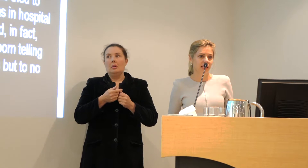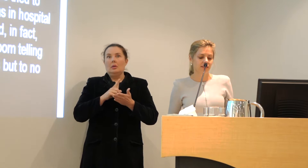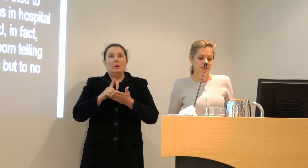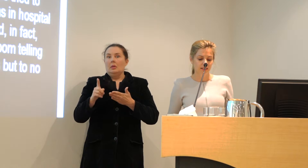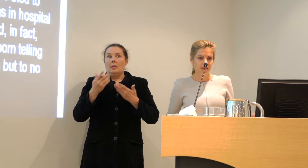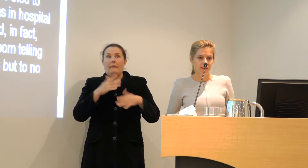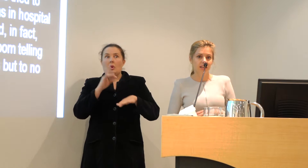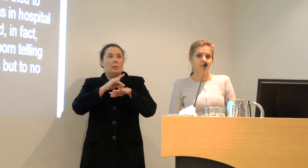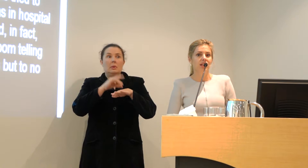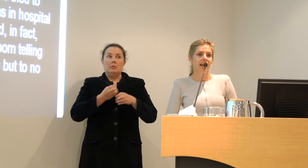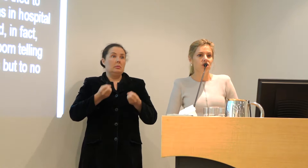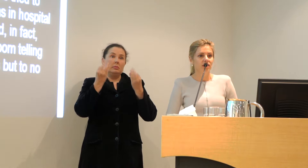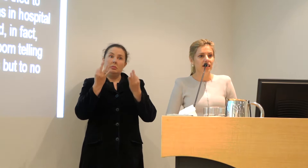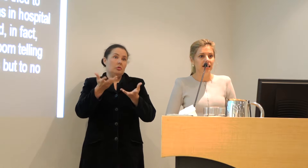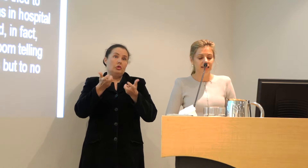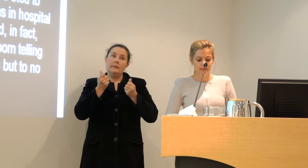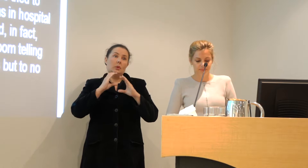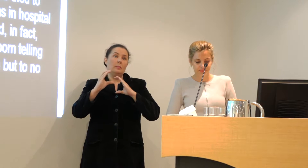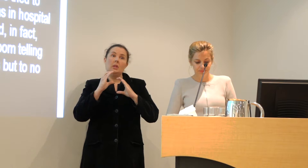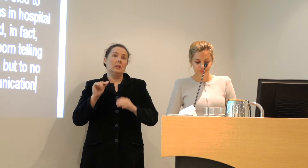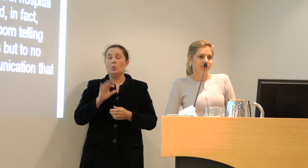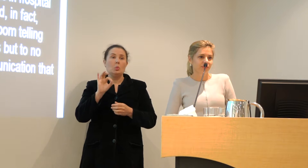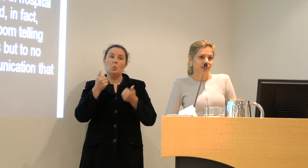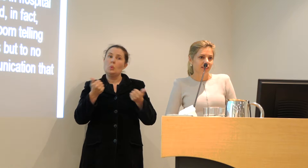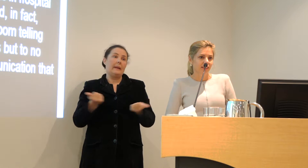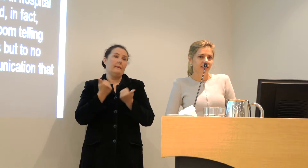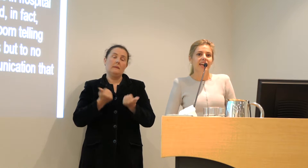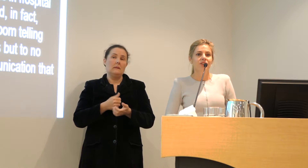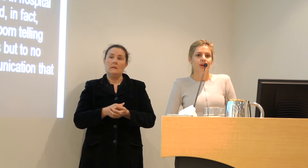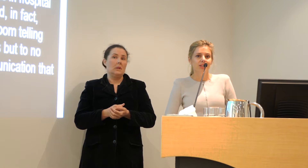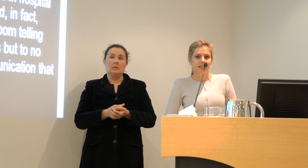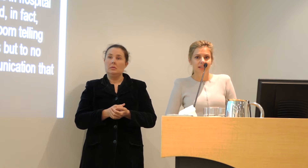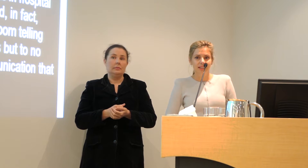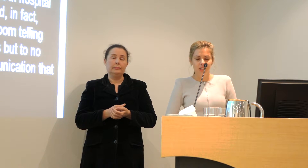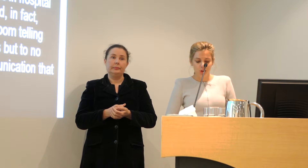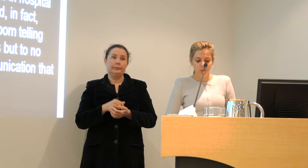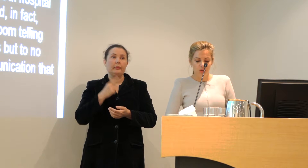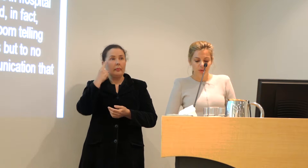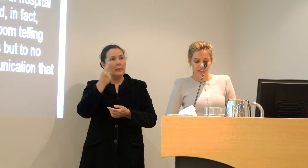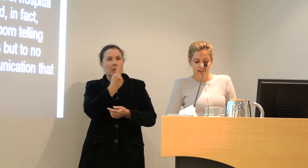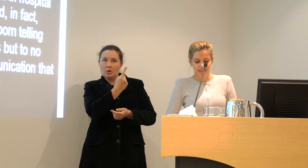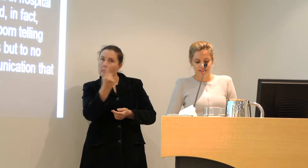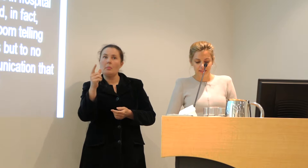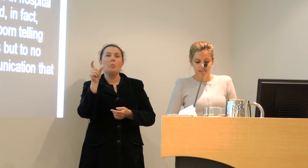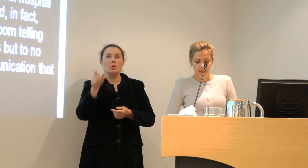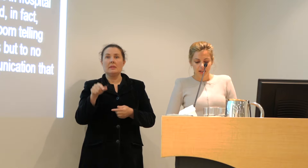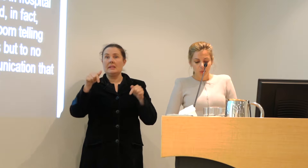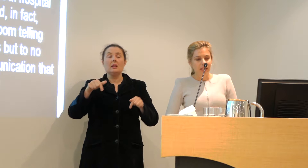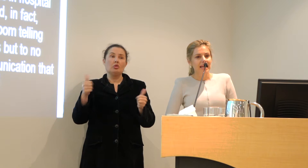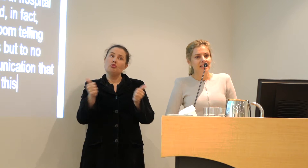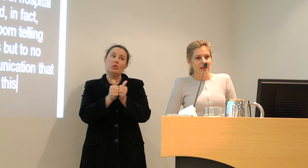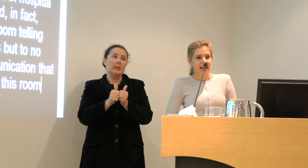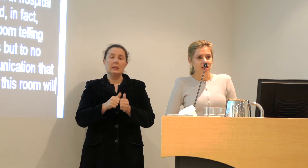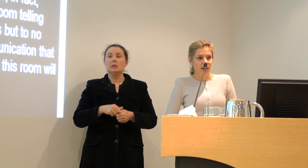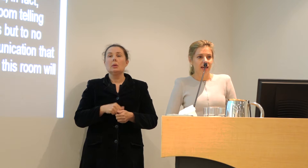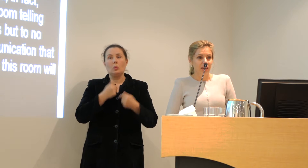having received the communication that he needed. I think every person in this room would agree with that. We